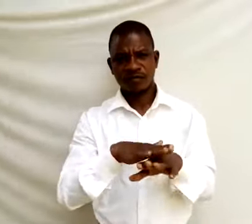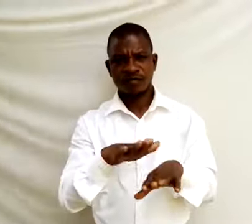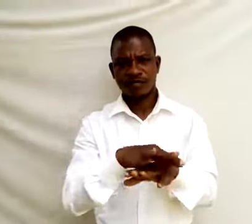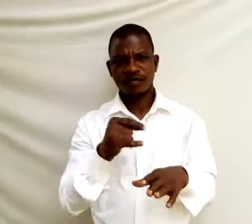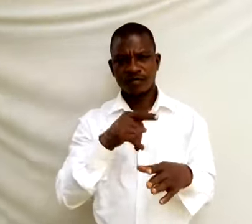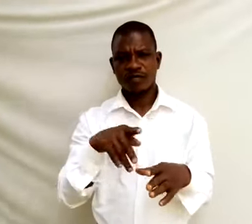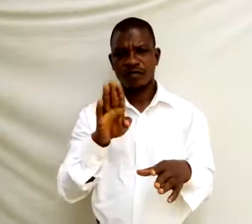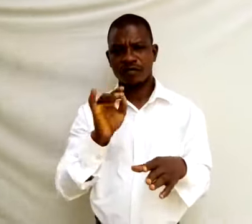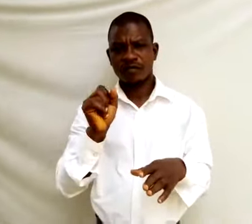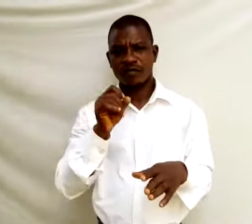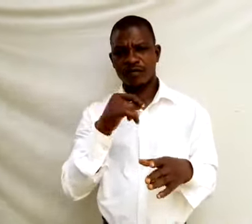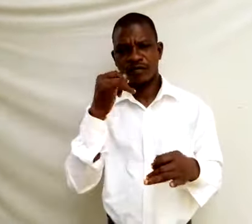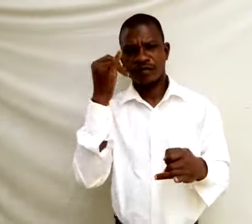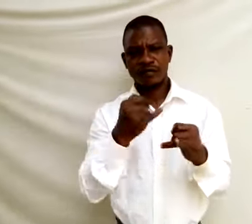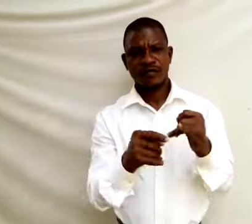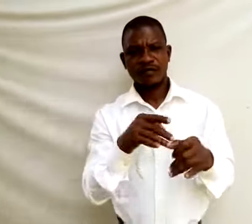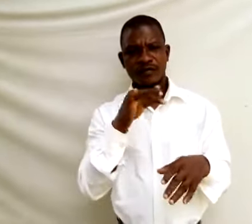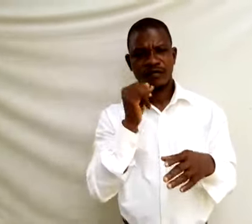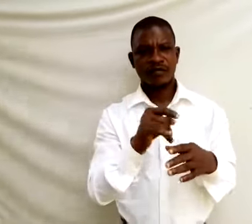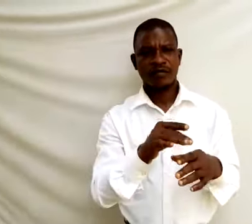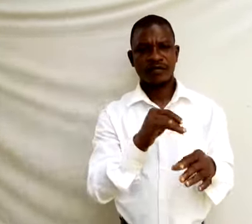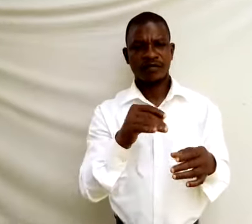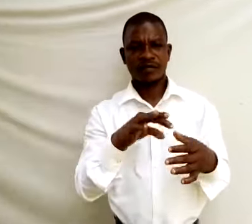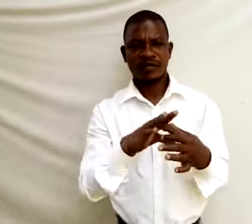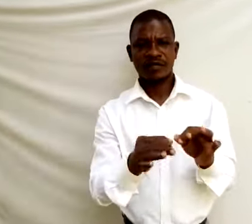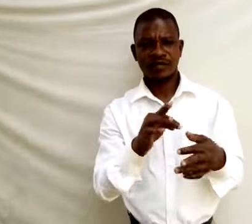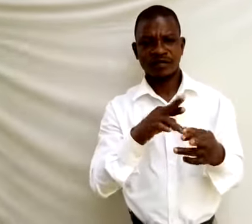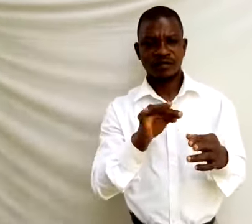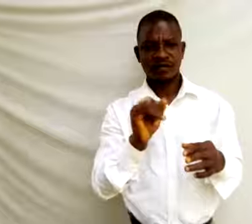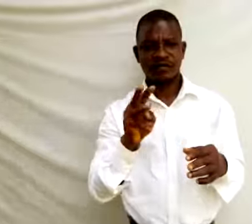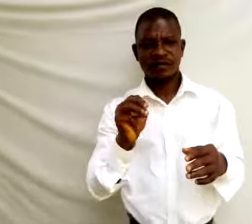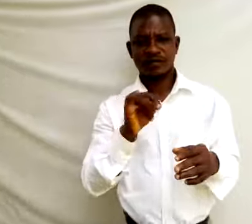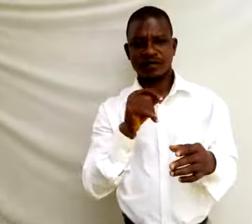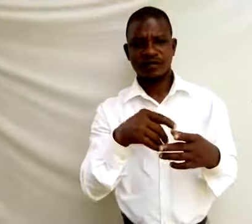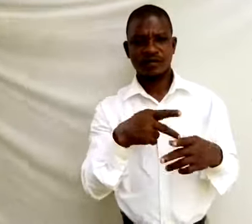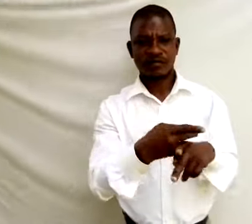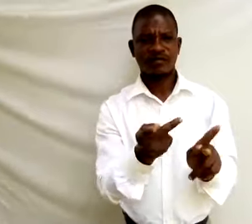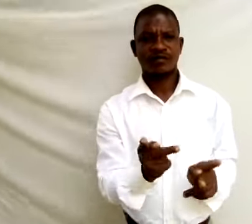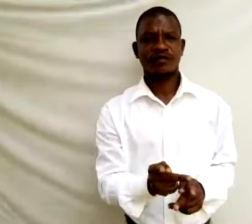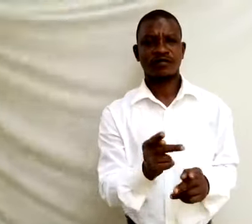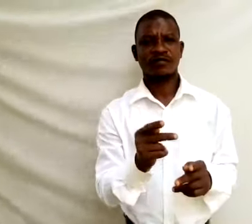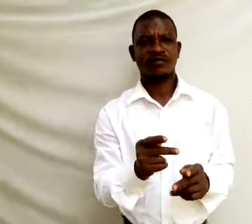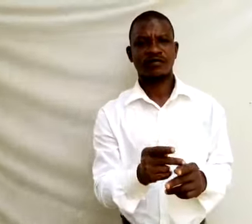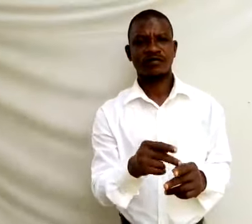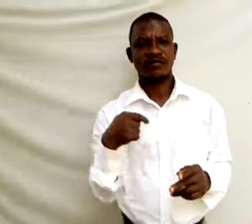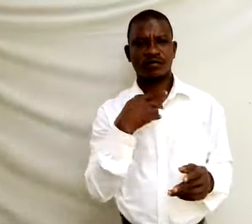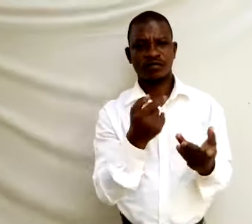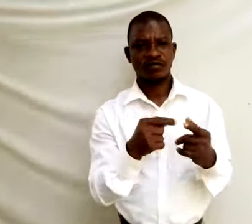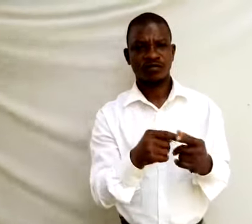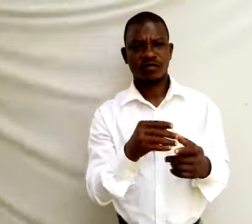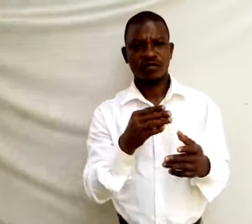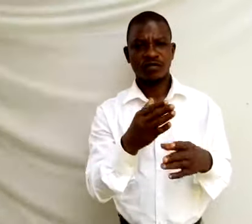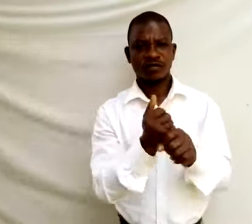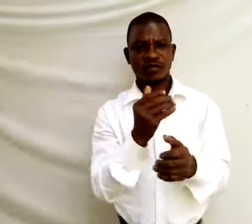of final or intermediate products. We want to take some questions together